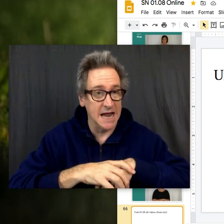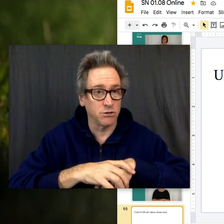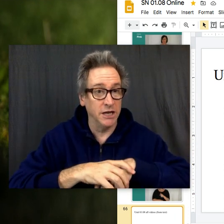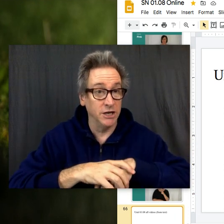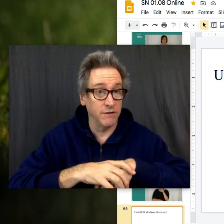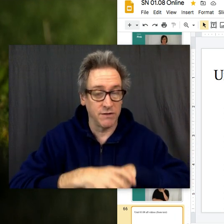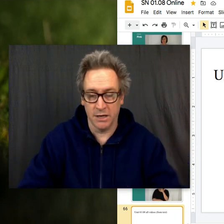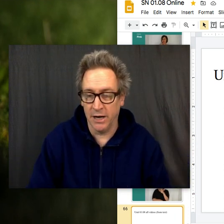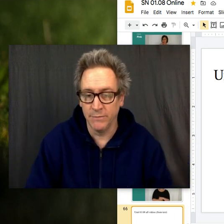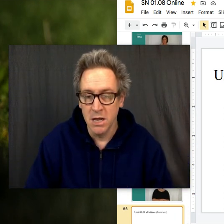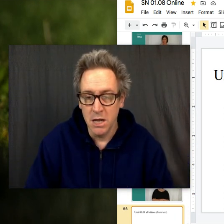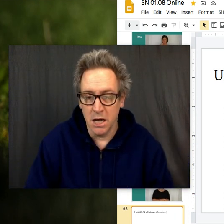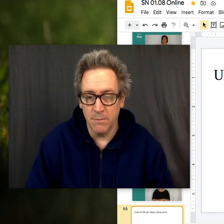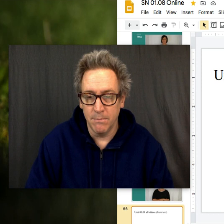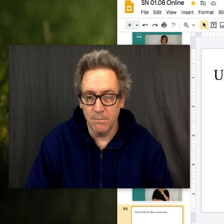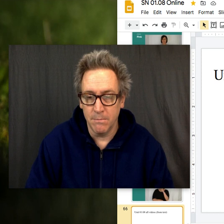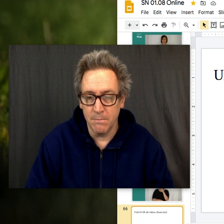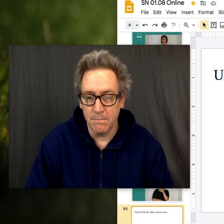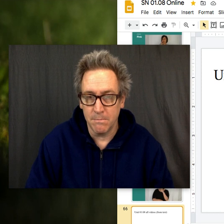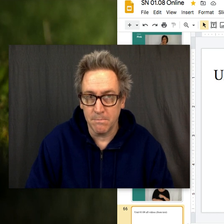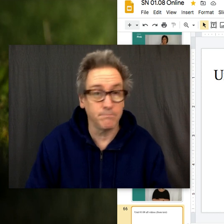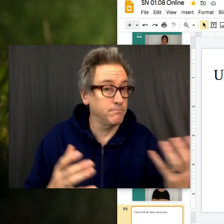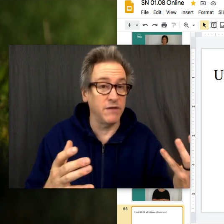feels natural and you don't have to think about it.